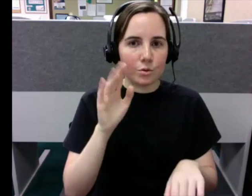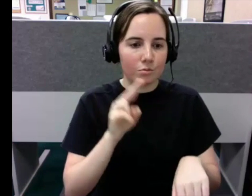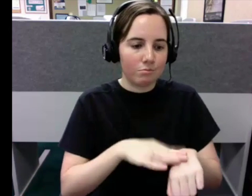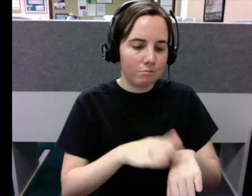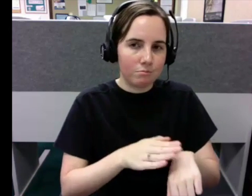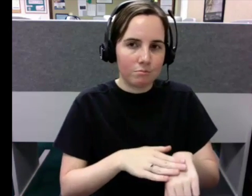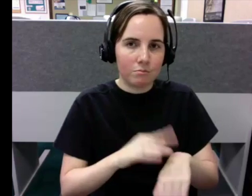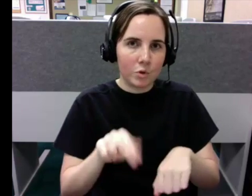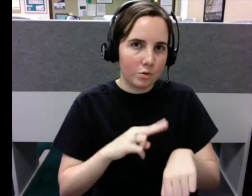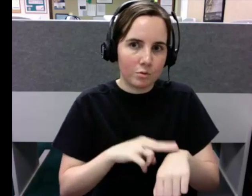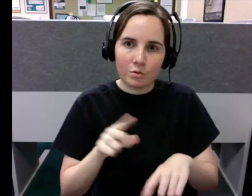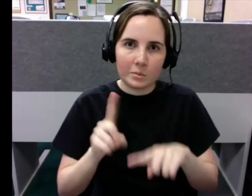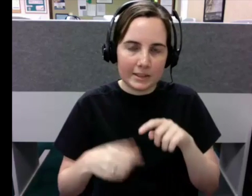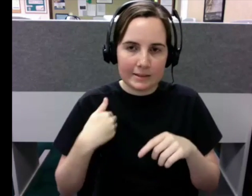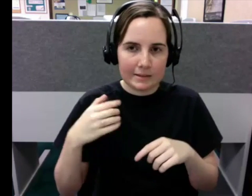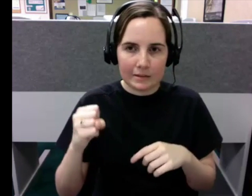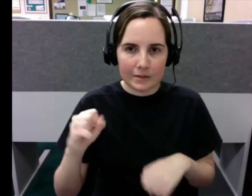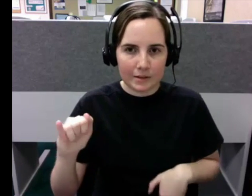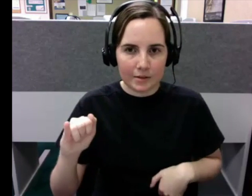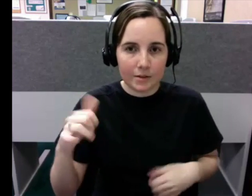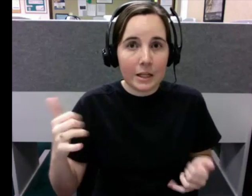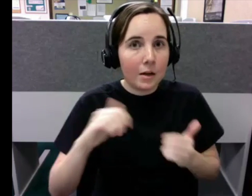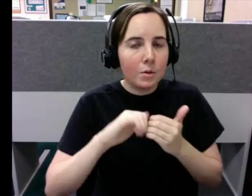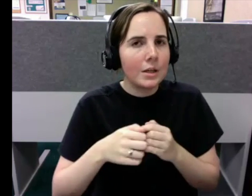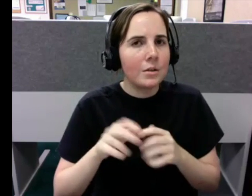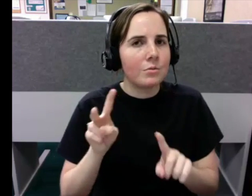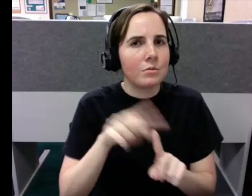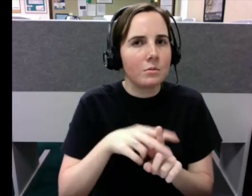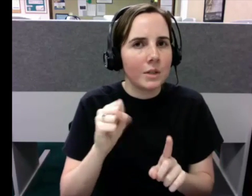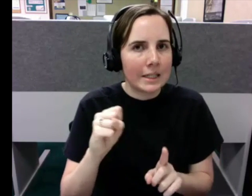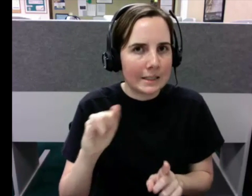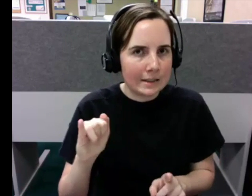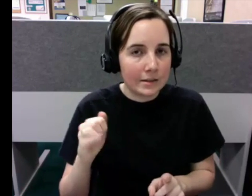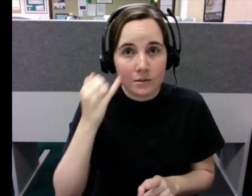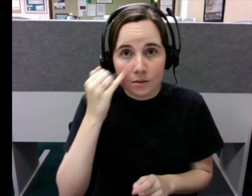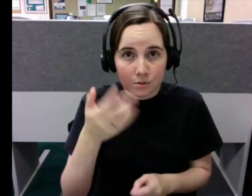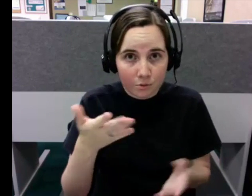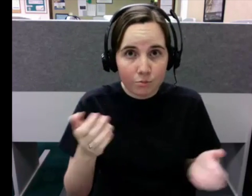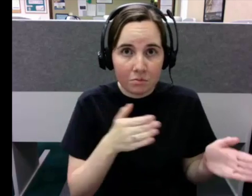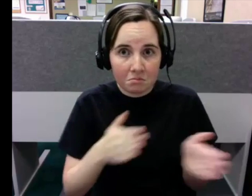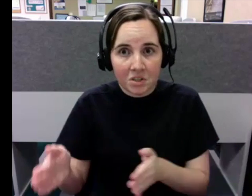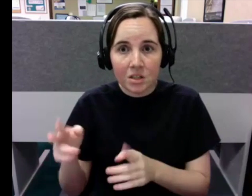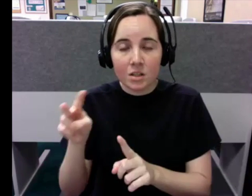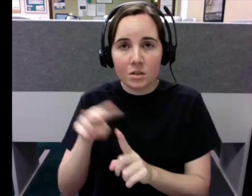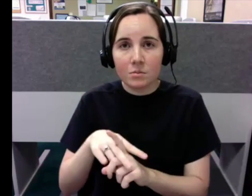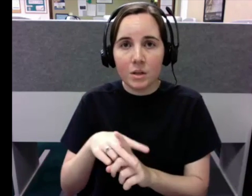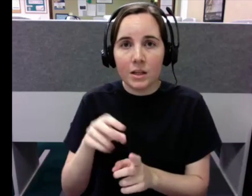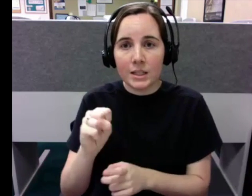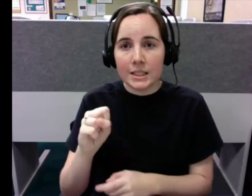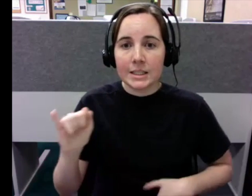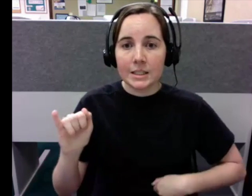How to apply for SSI. If you plan to apply for SSI, you can complete a large part of